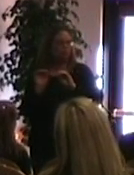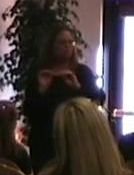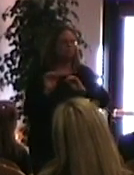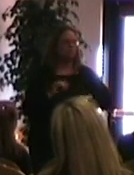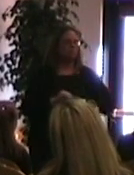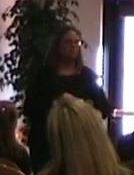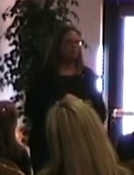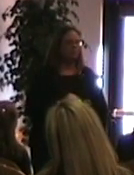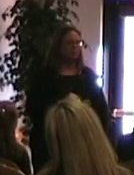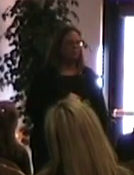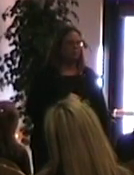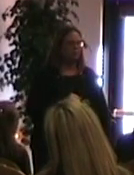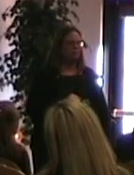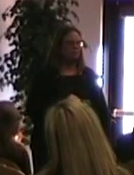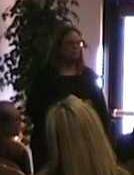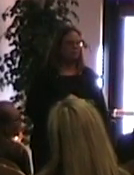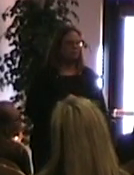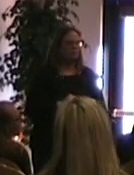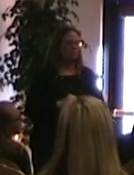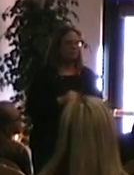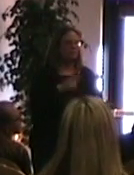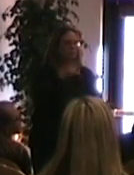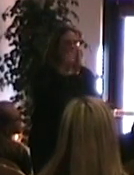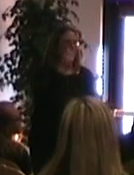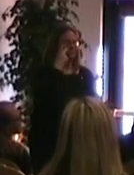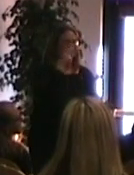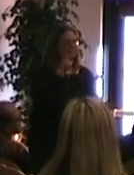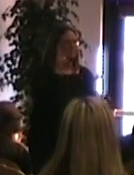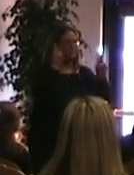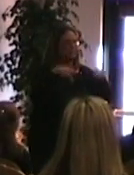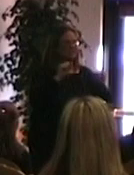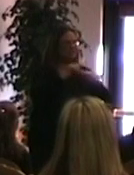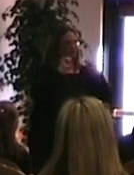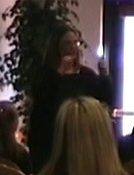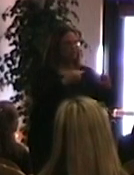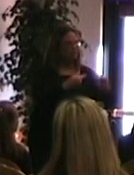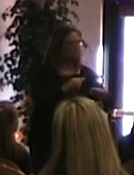Besides, I'm faster than I run. Okay.